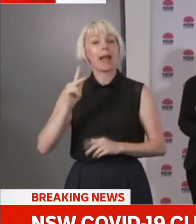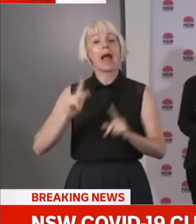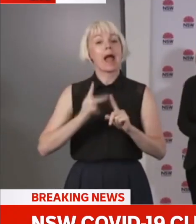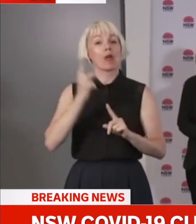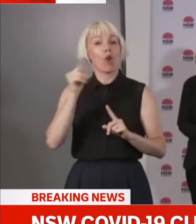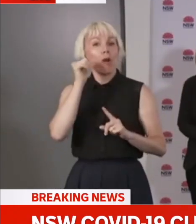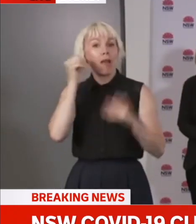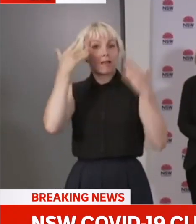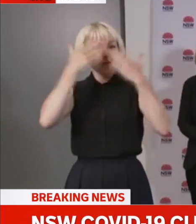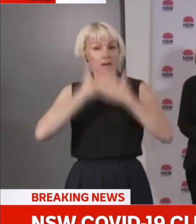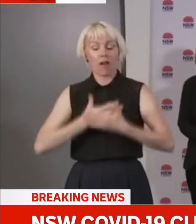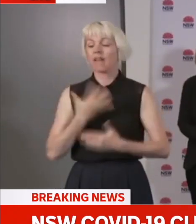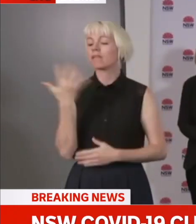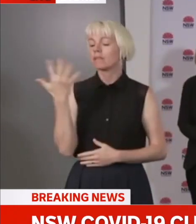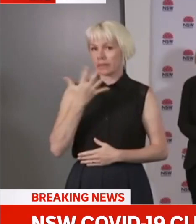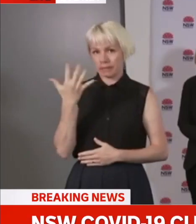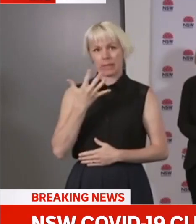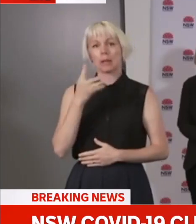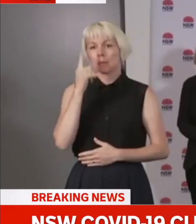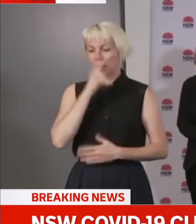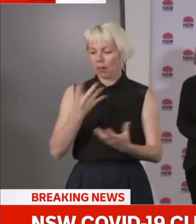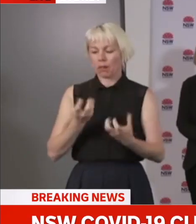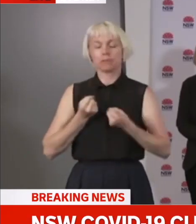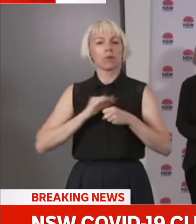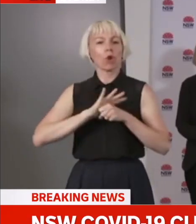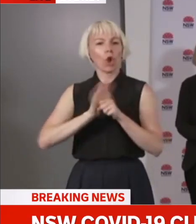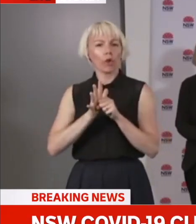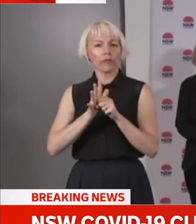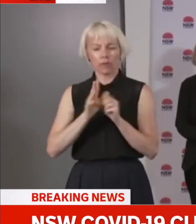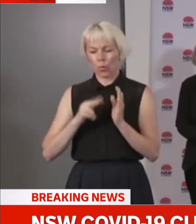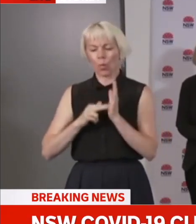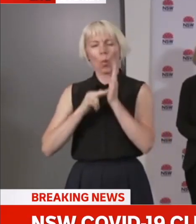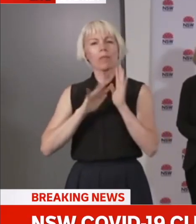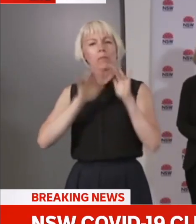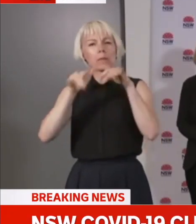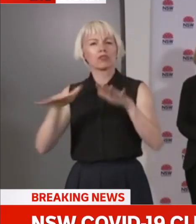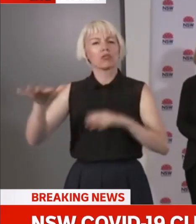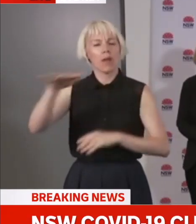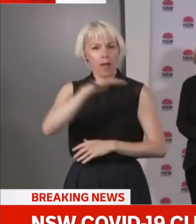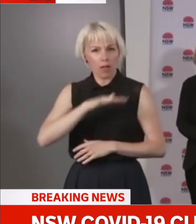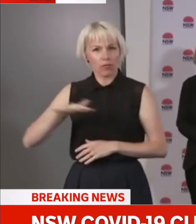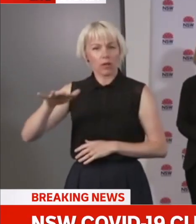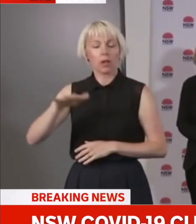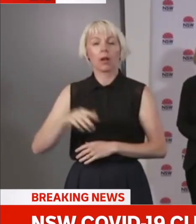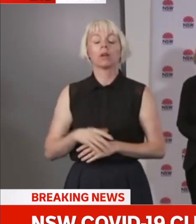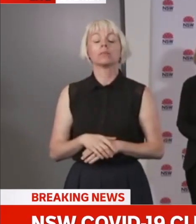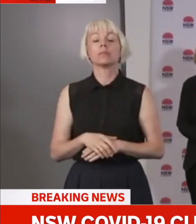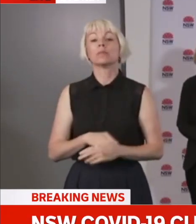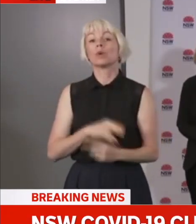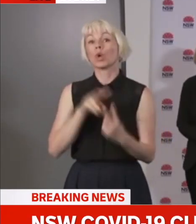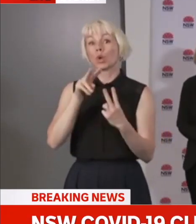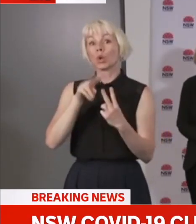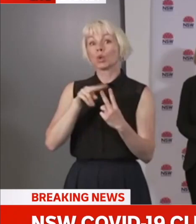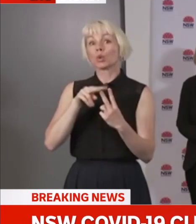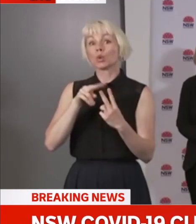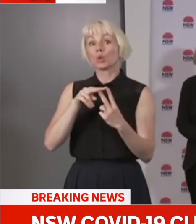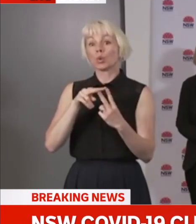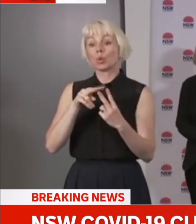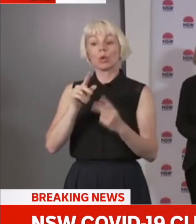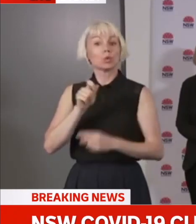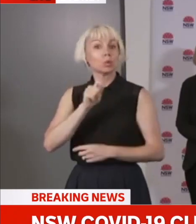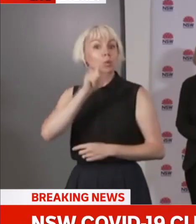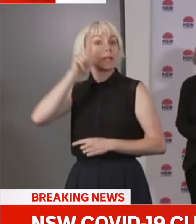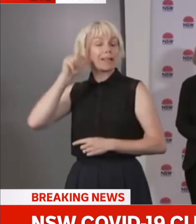been 15 locally acquired cases linked to the Avalon cluster. Two from the previous day had brought that total